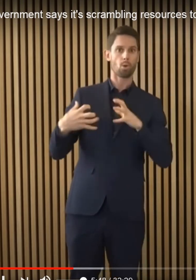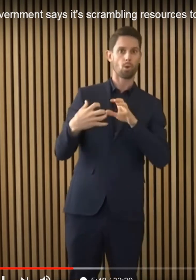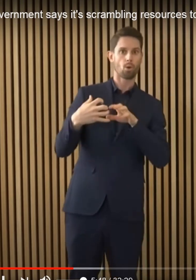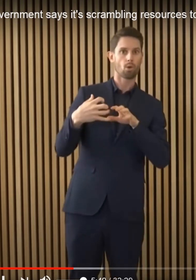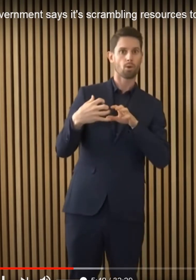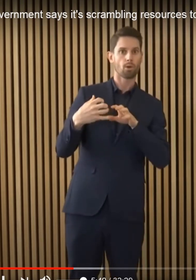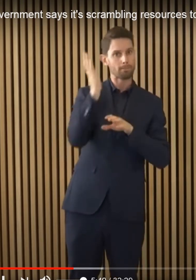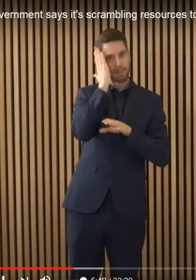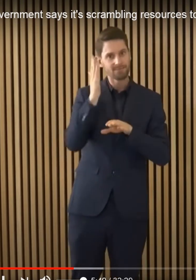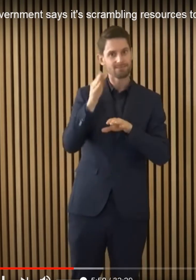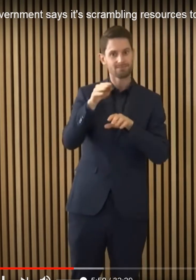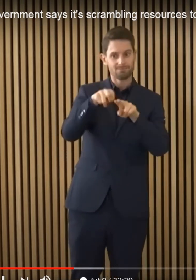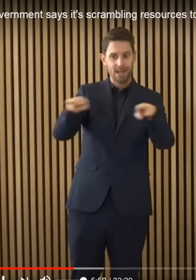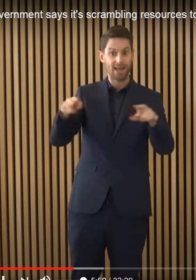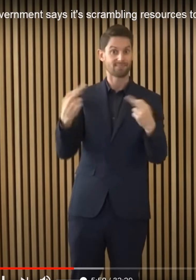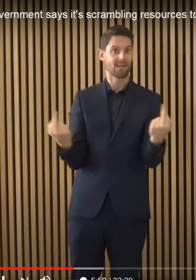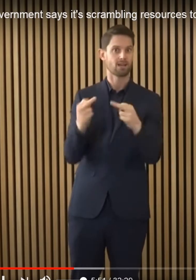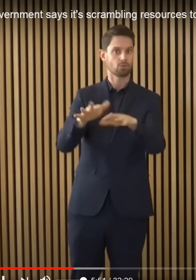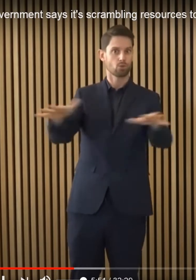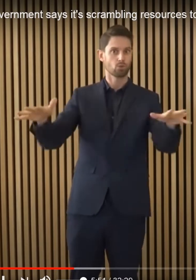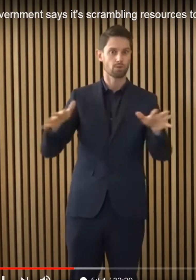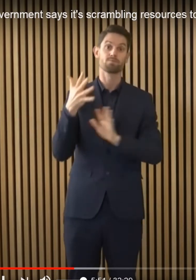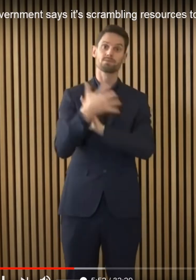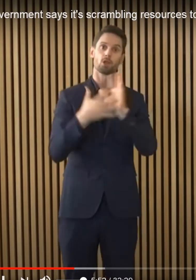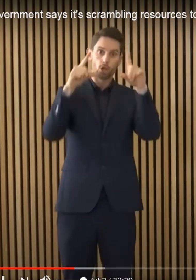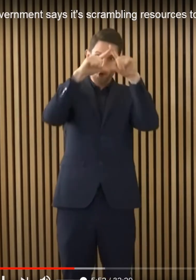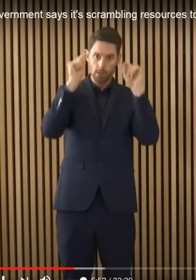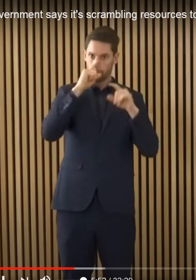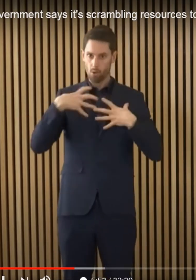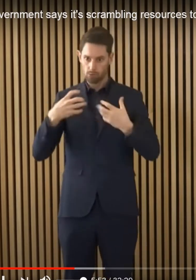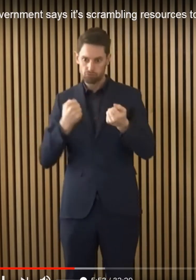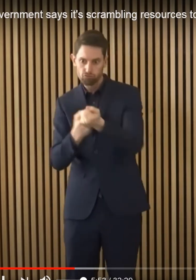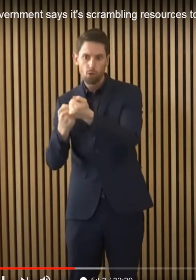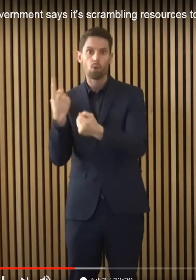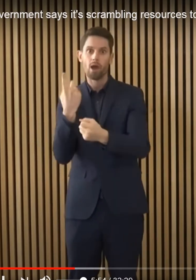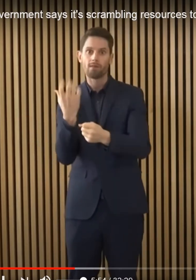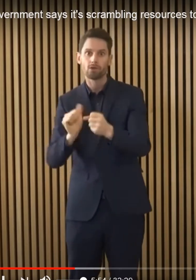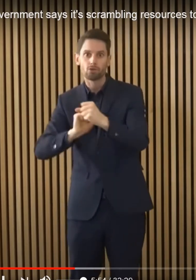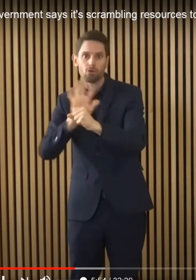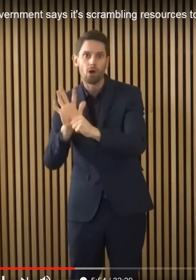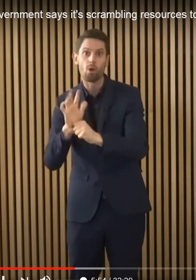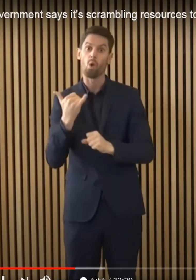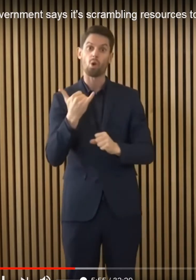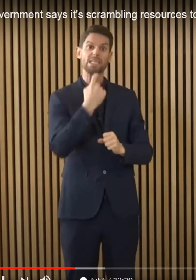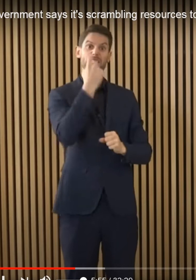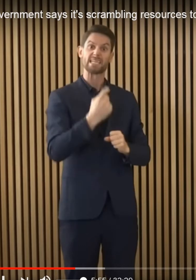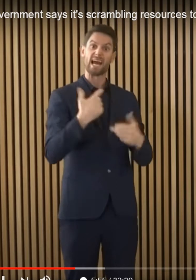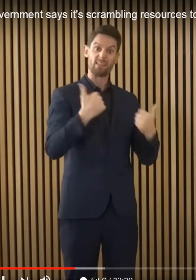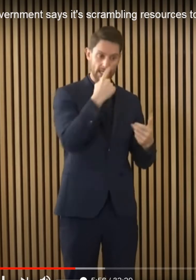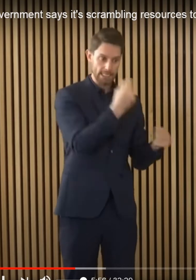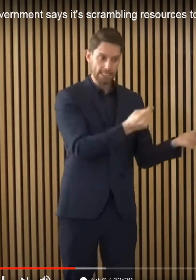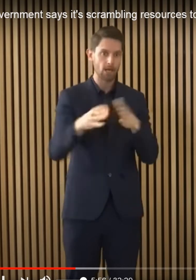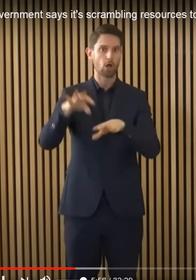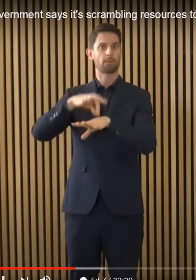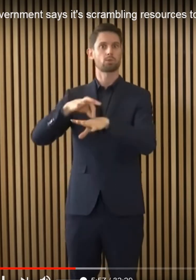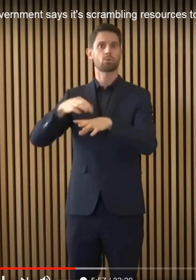staff available to attend aged care and other relevant facilities. And then lastly, the PPE and the infection control.